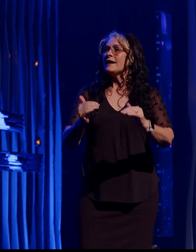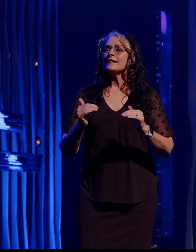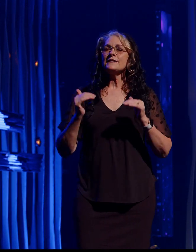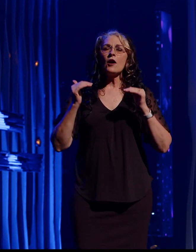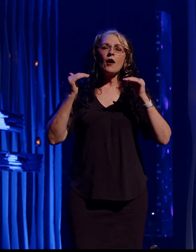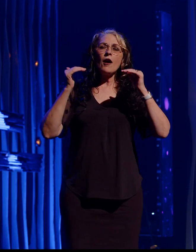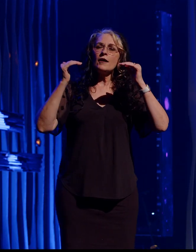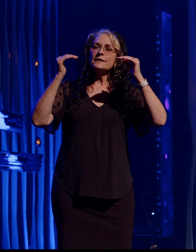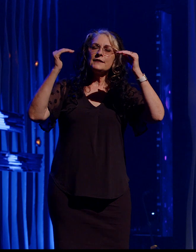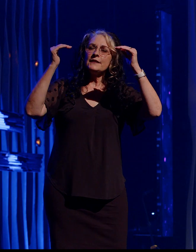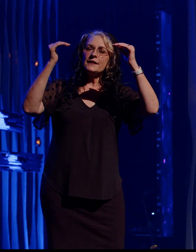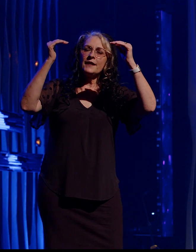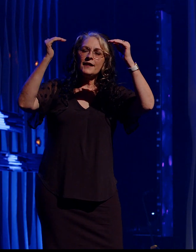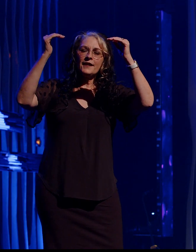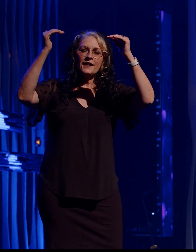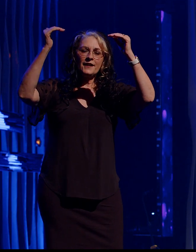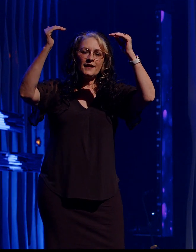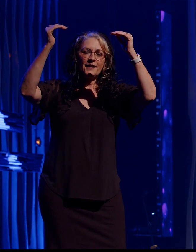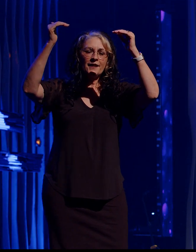God